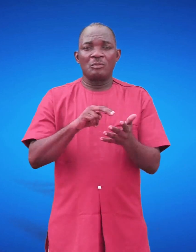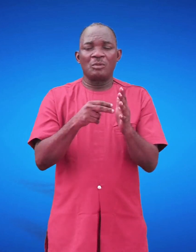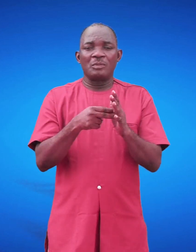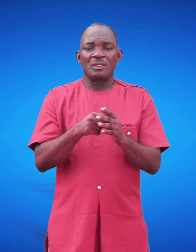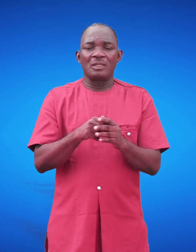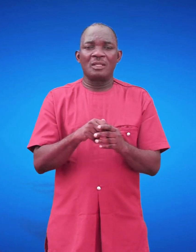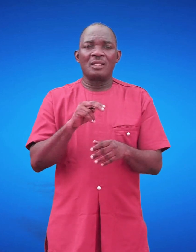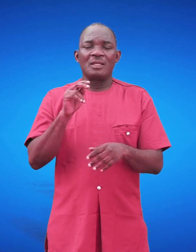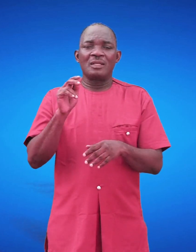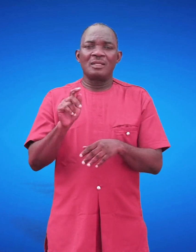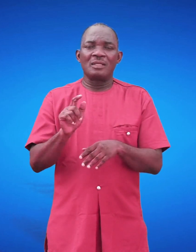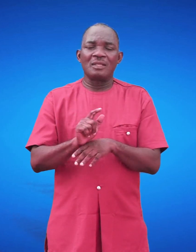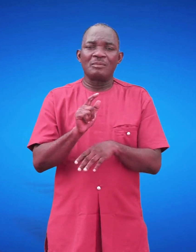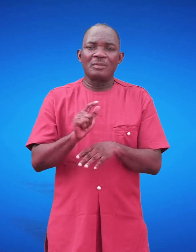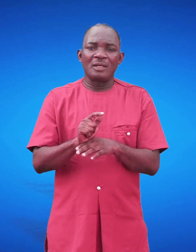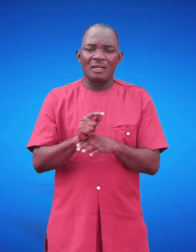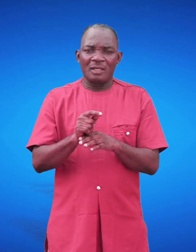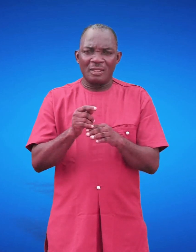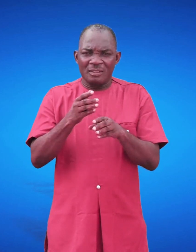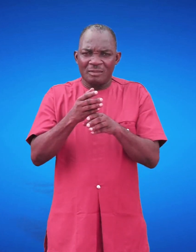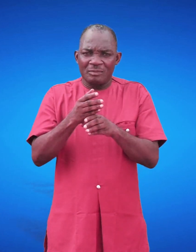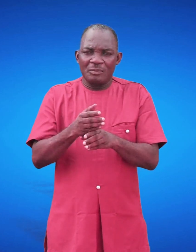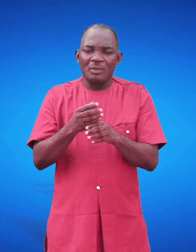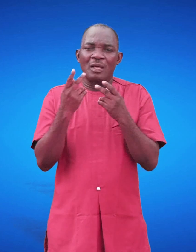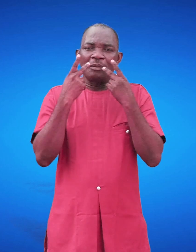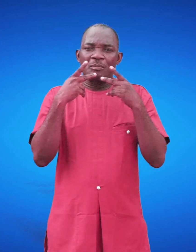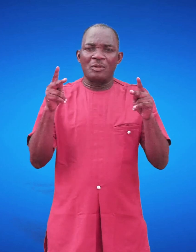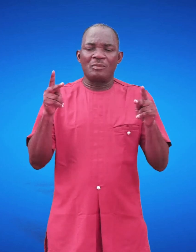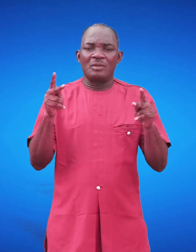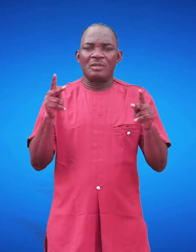Labor Intensive Public Works.